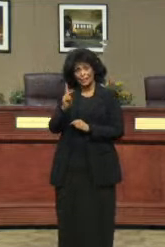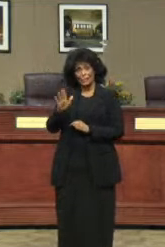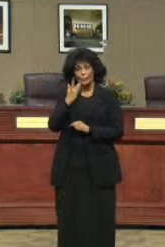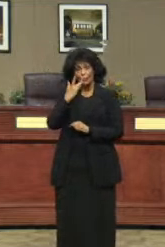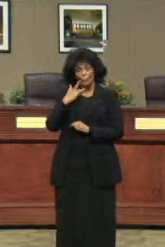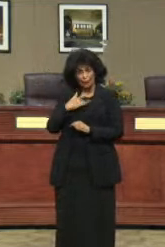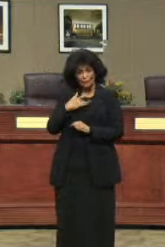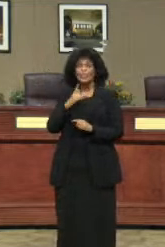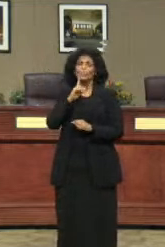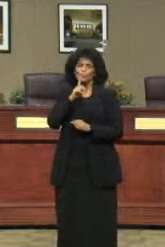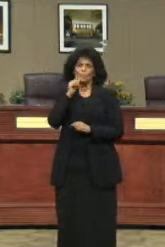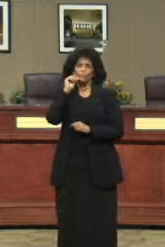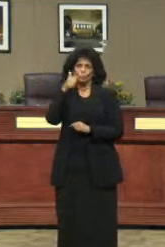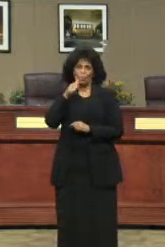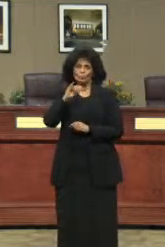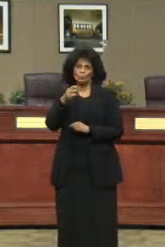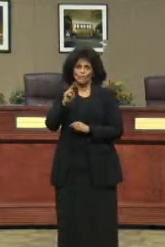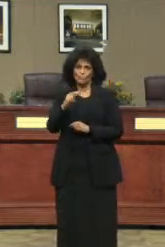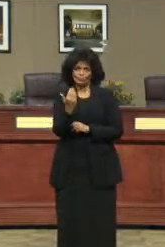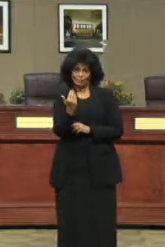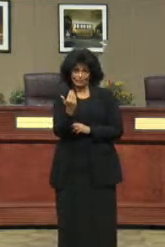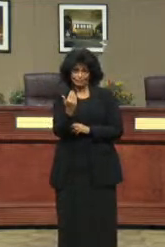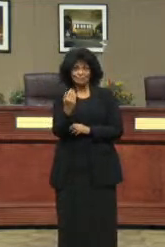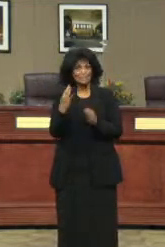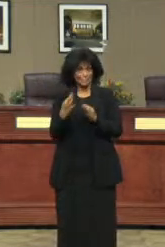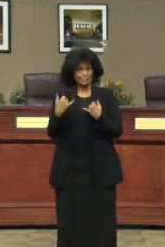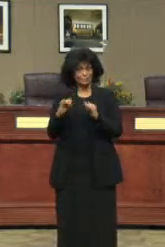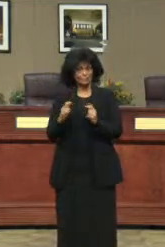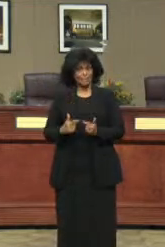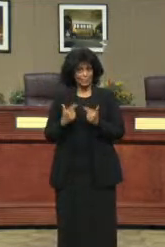92 years old.